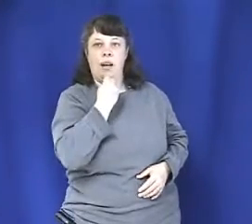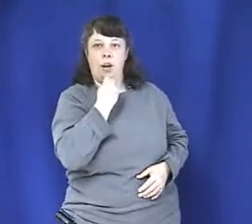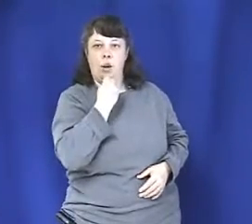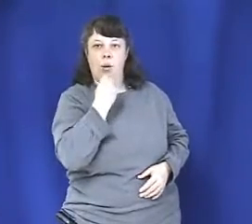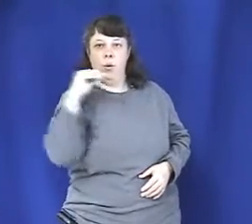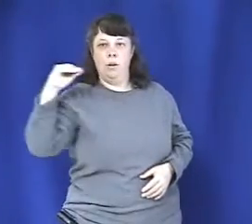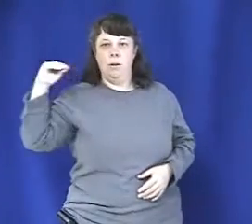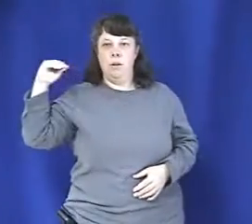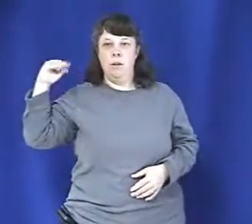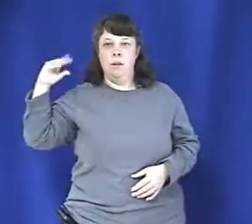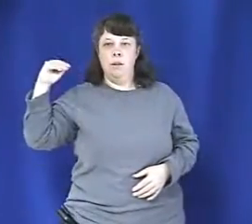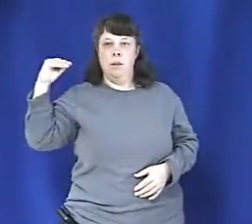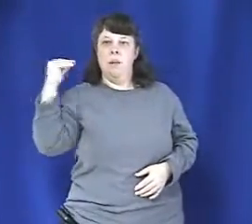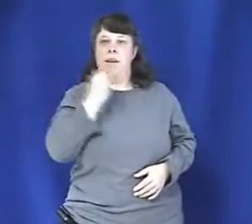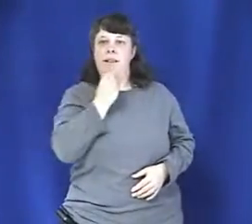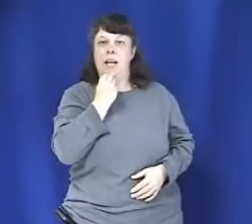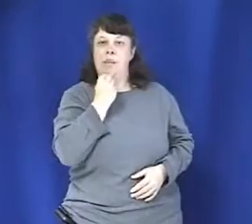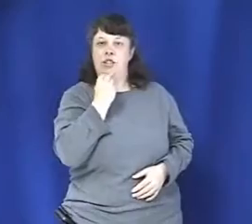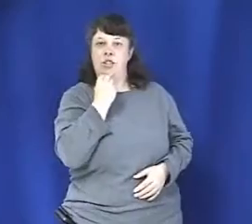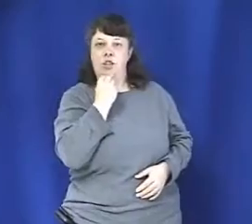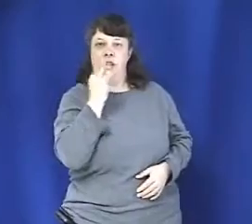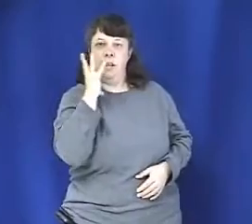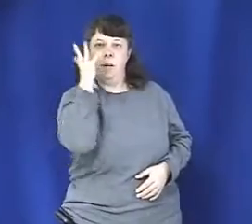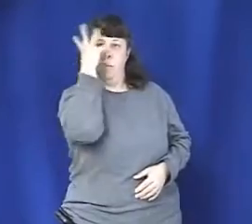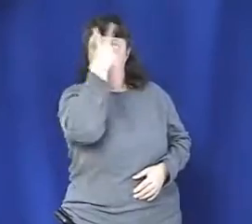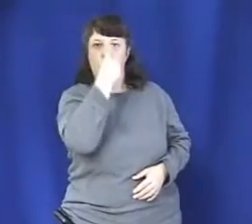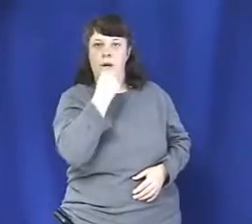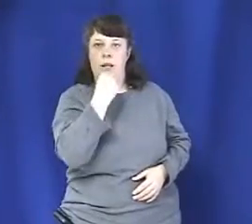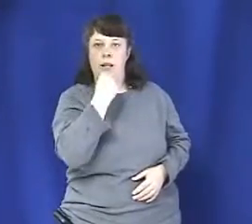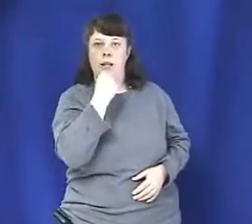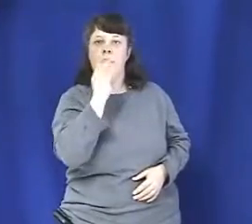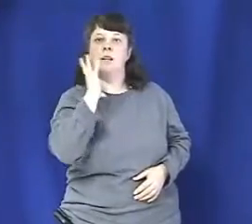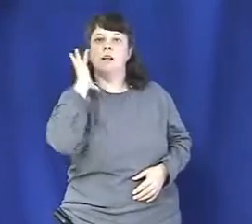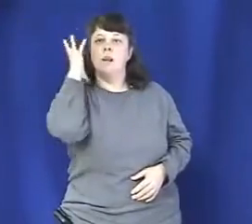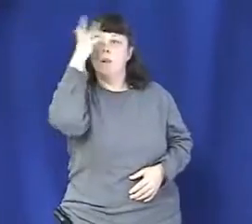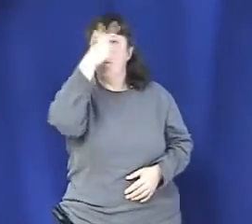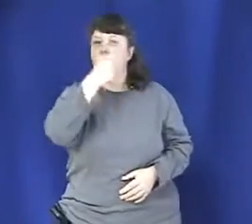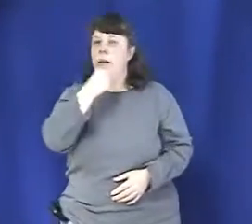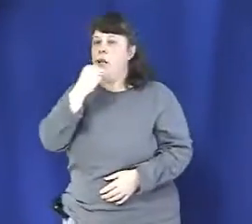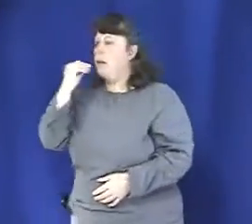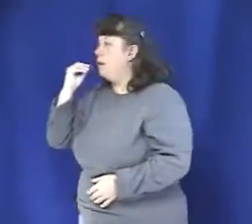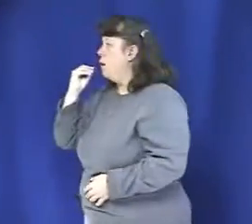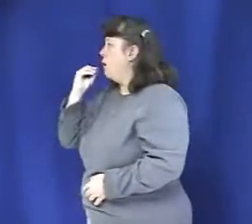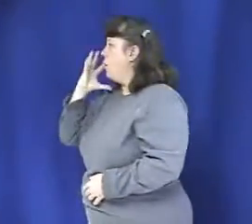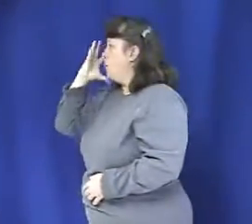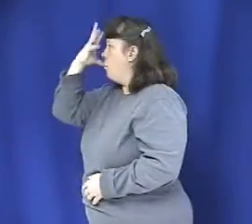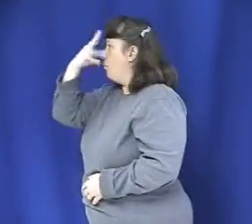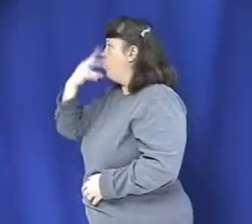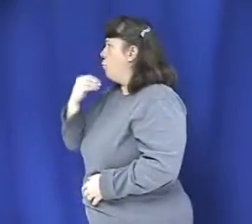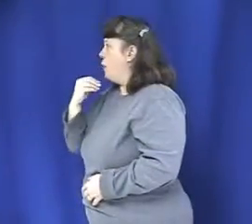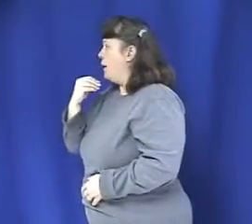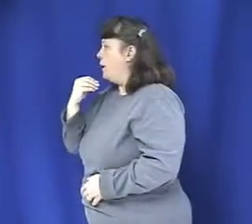flat O by the time it gets to your chin. Pretty. Pretty. Pretty.